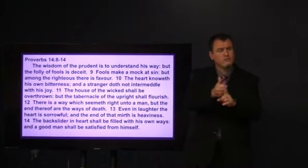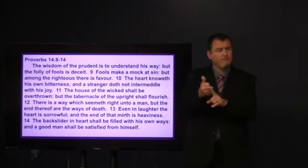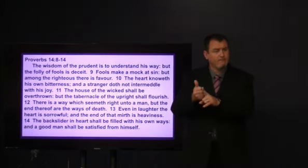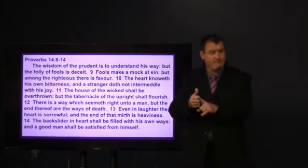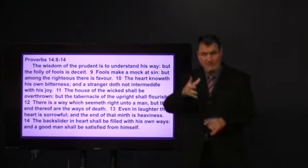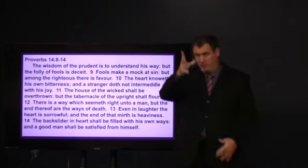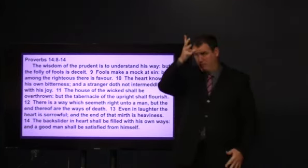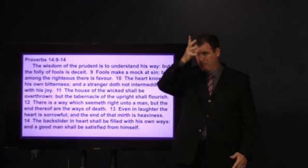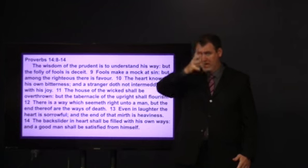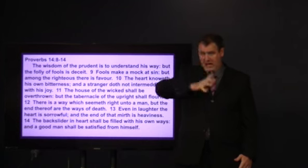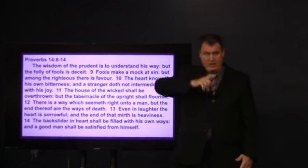This